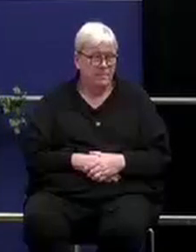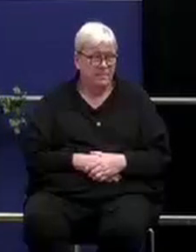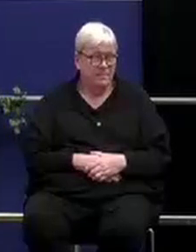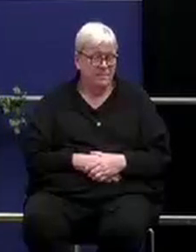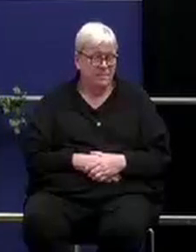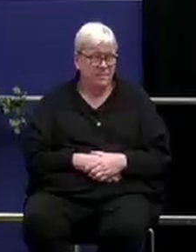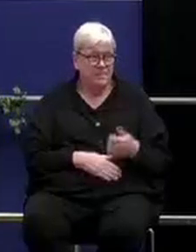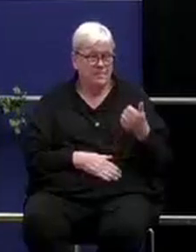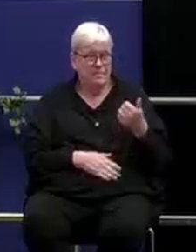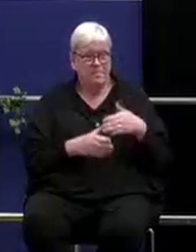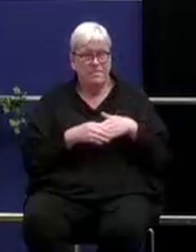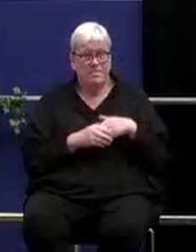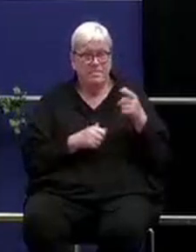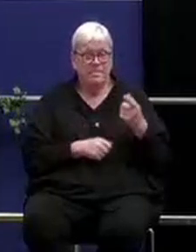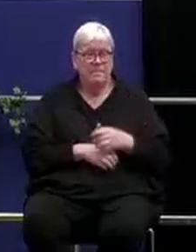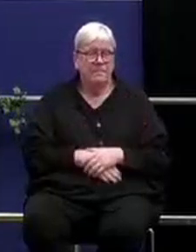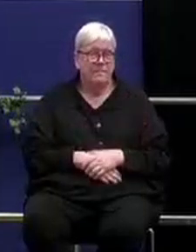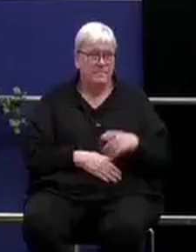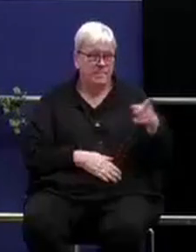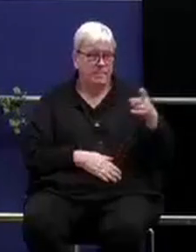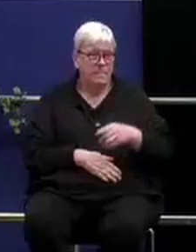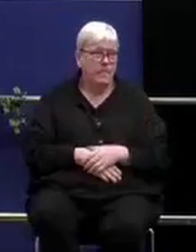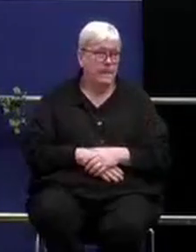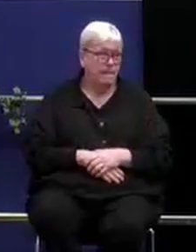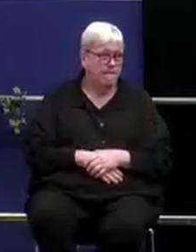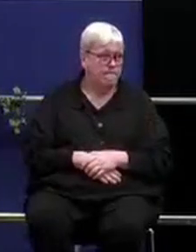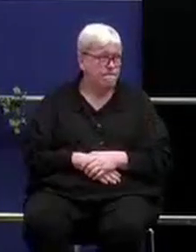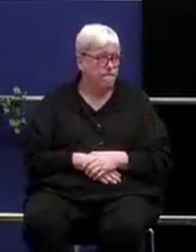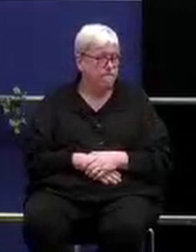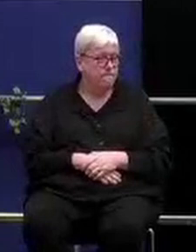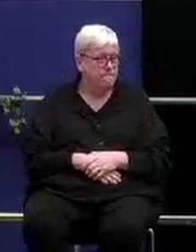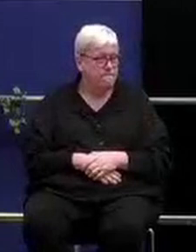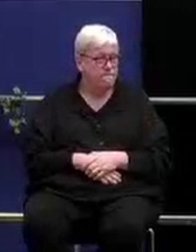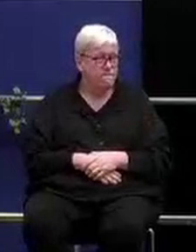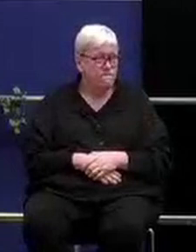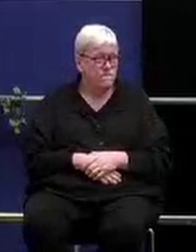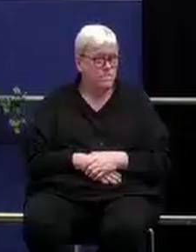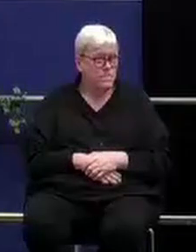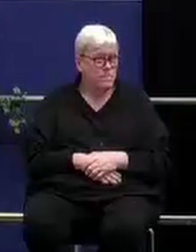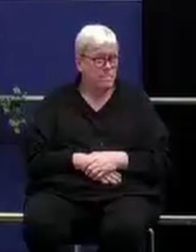Yes, in the front. There's actually a mic. I think there's a mic coming.